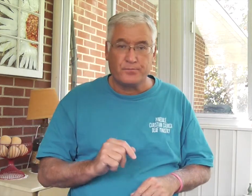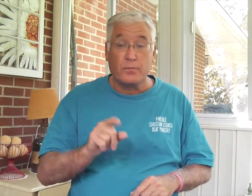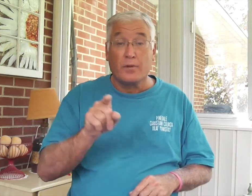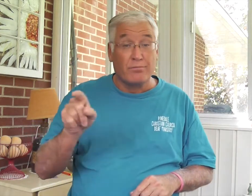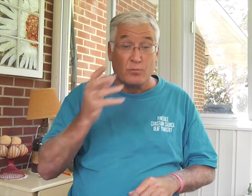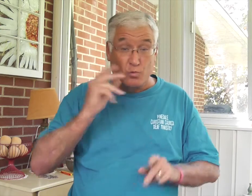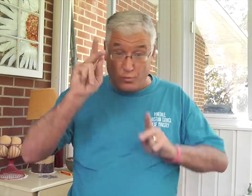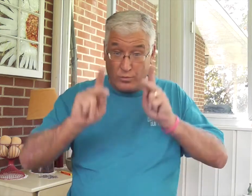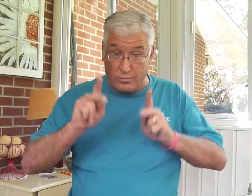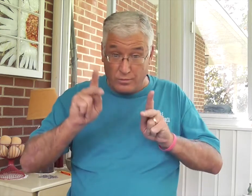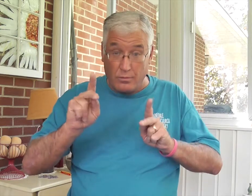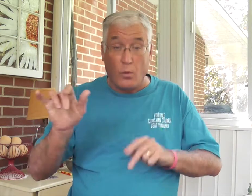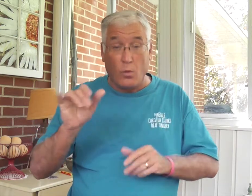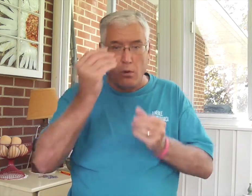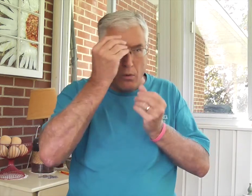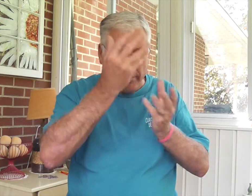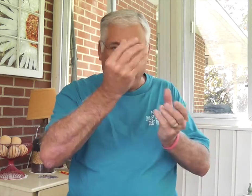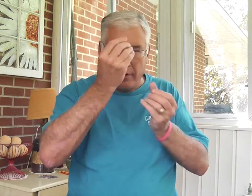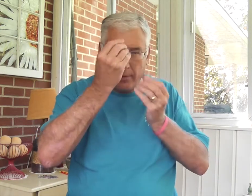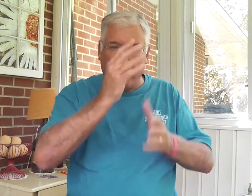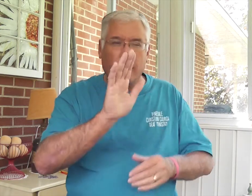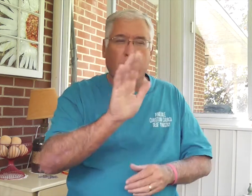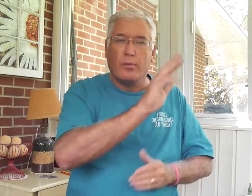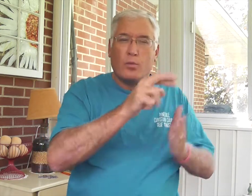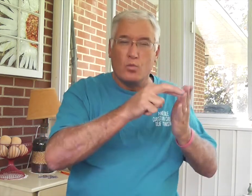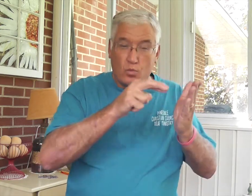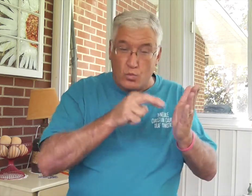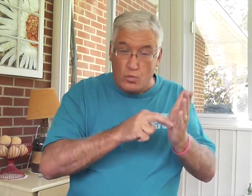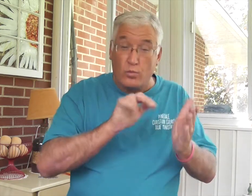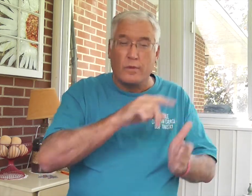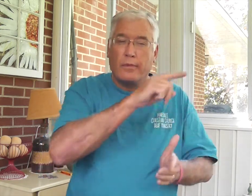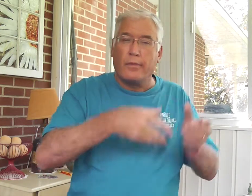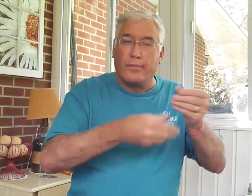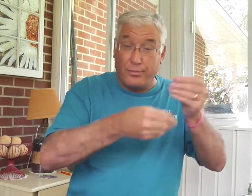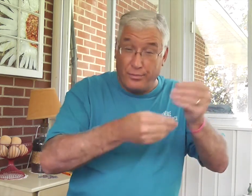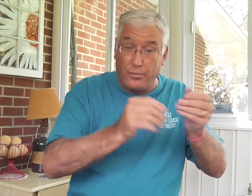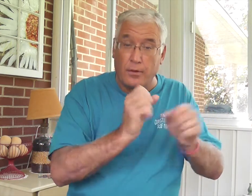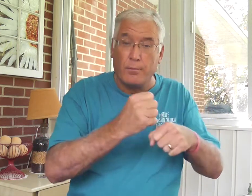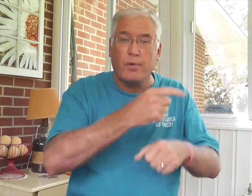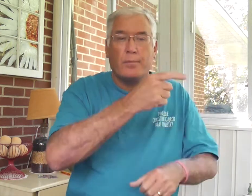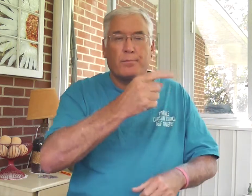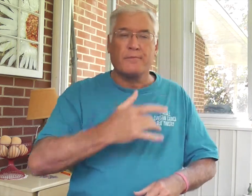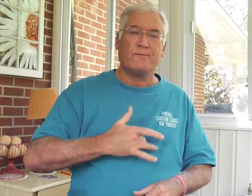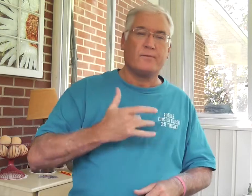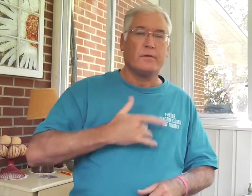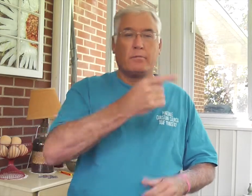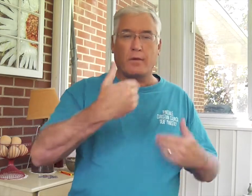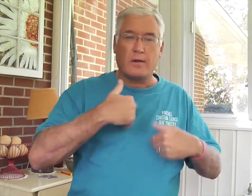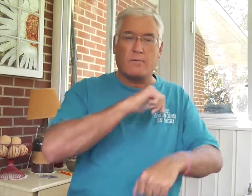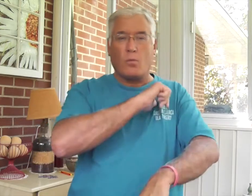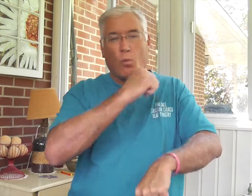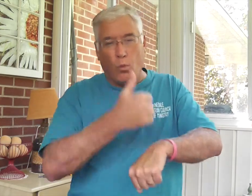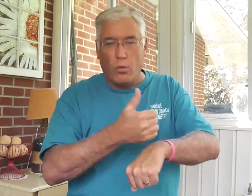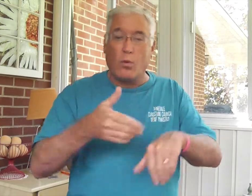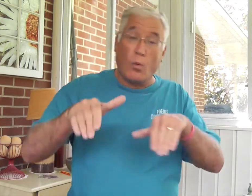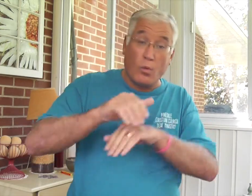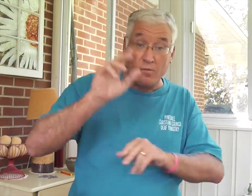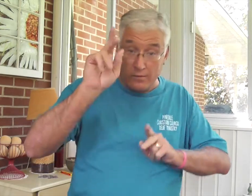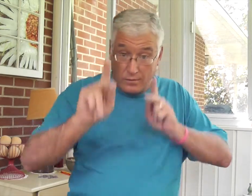to people looking up to them, the Jewish people. They wanted them to obey their rules, and they did, even though they added things to them. They